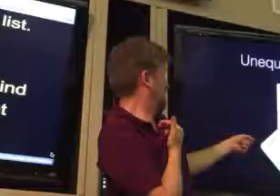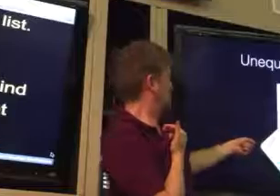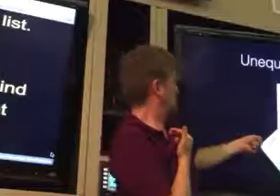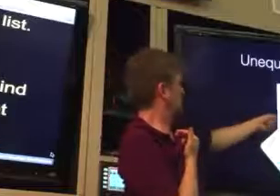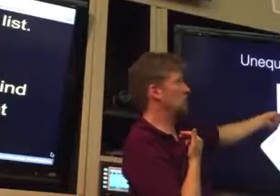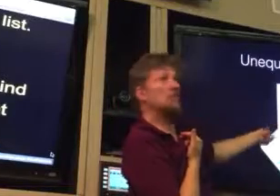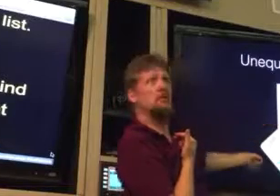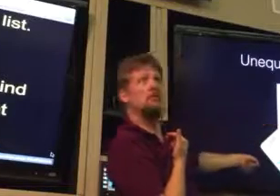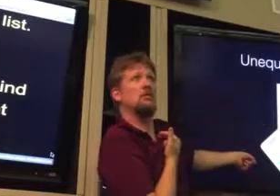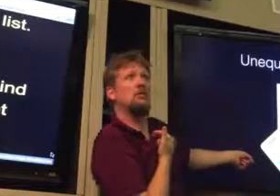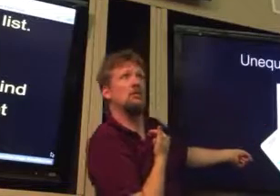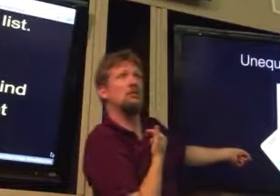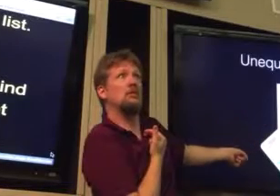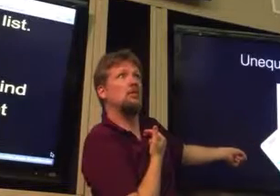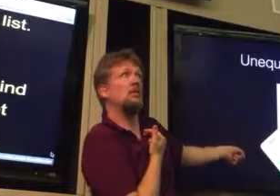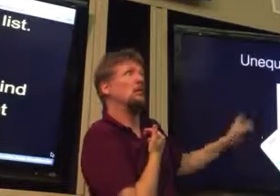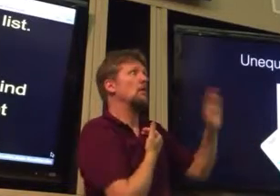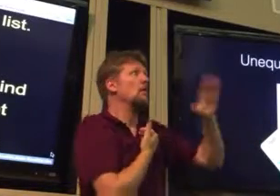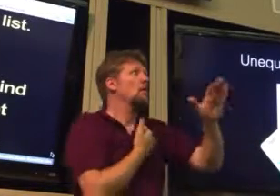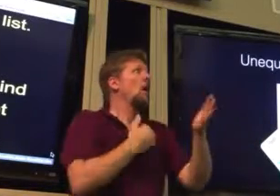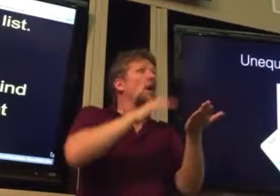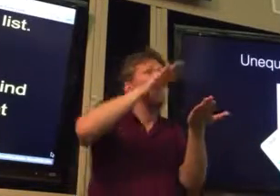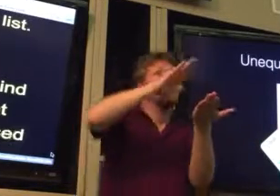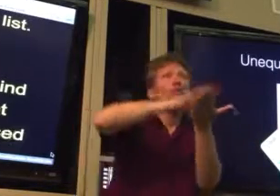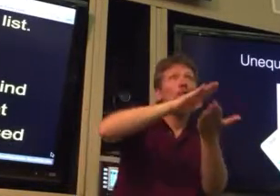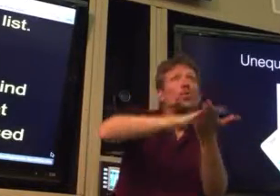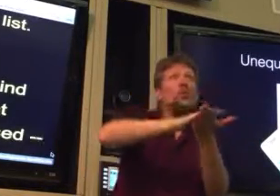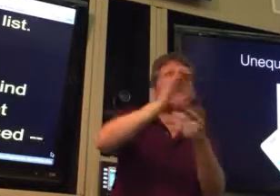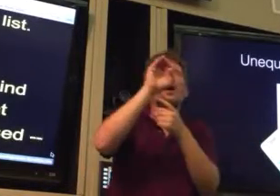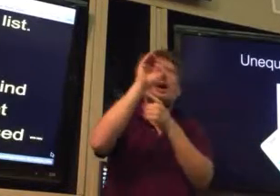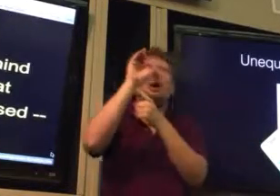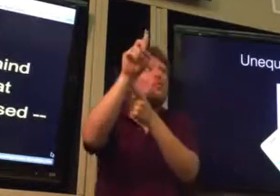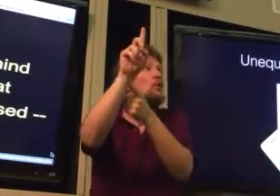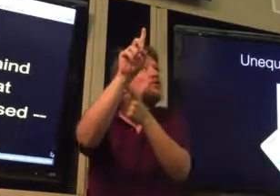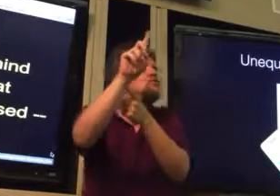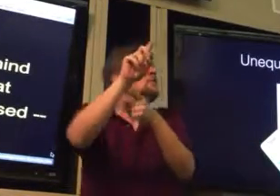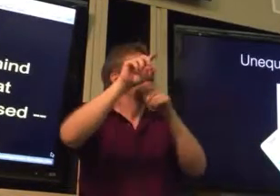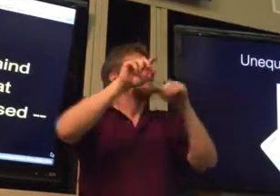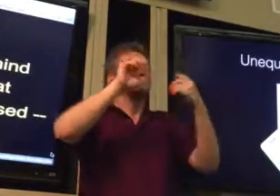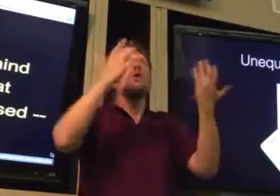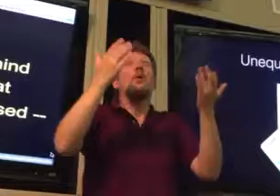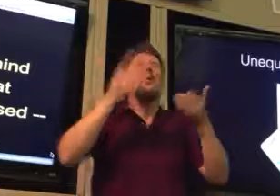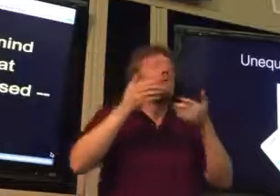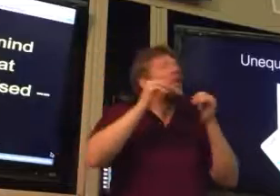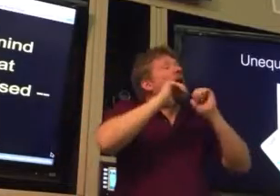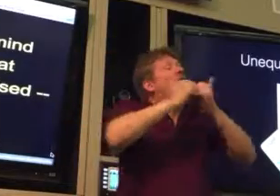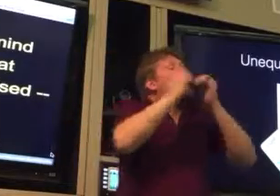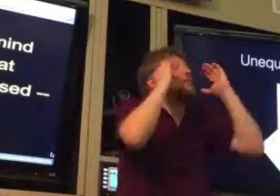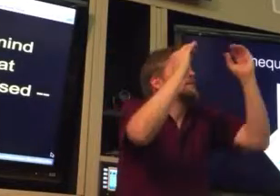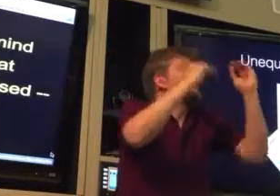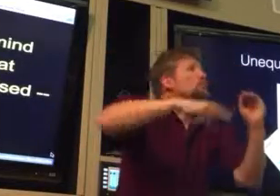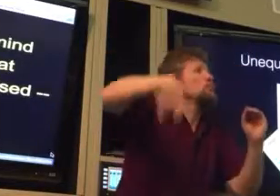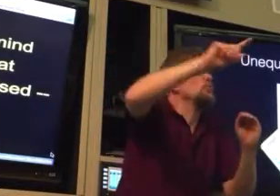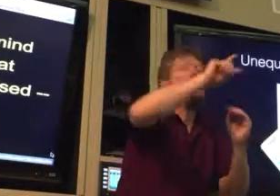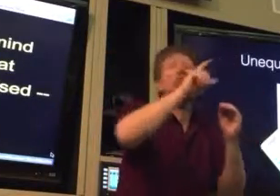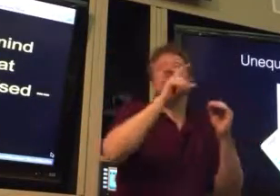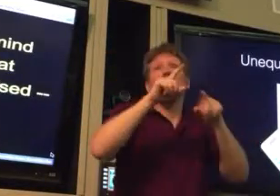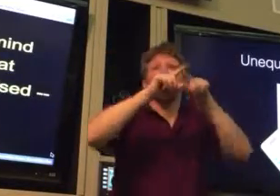that oppression or that colonization at school, through your education, how